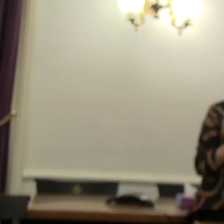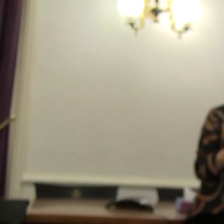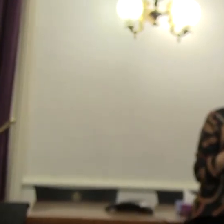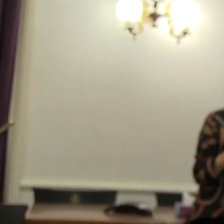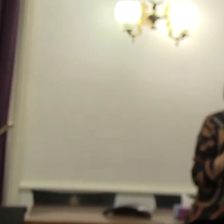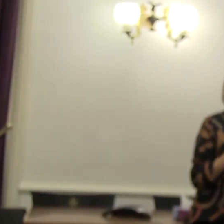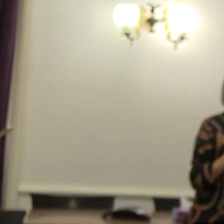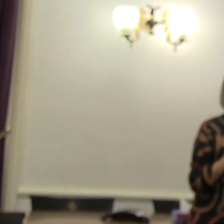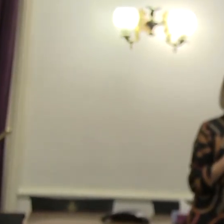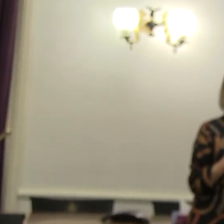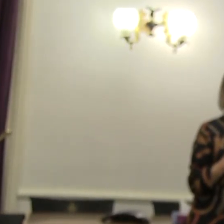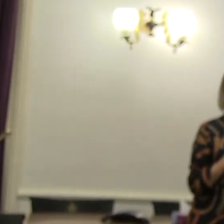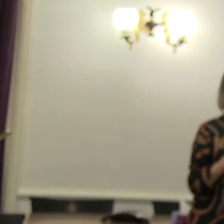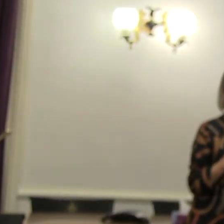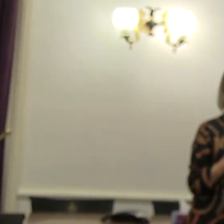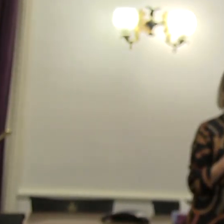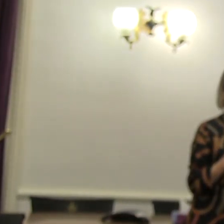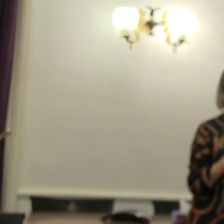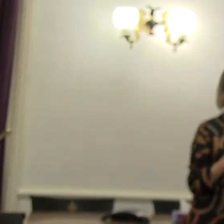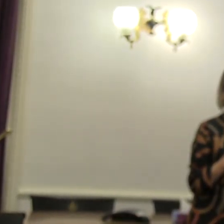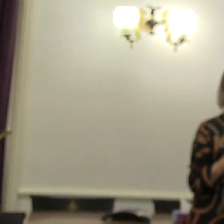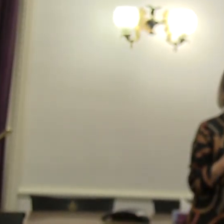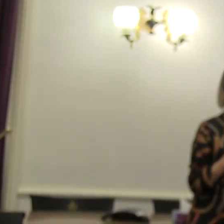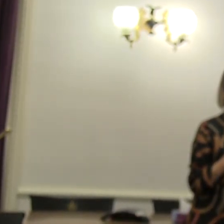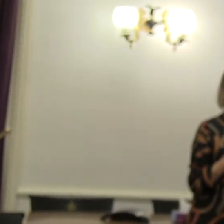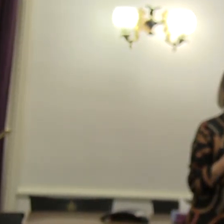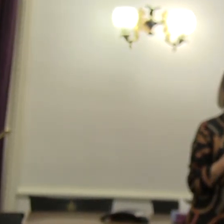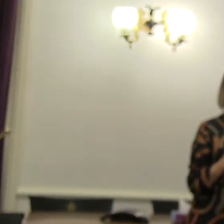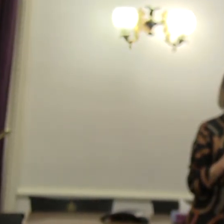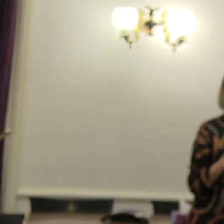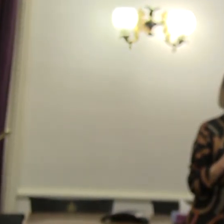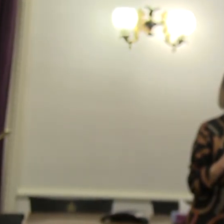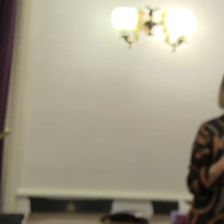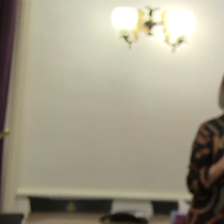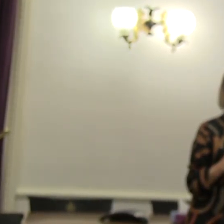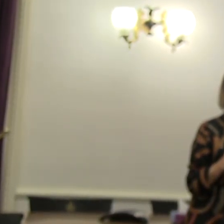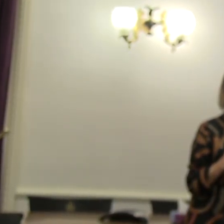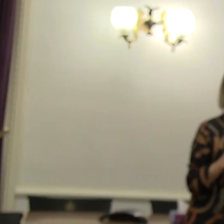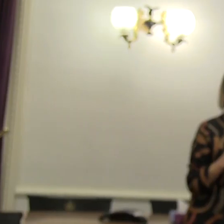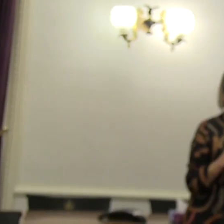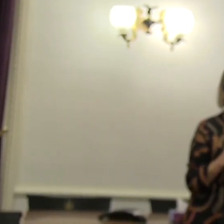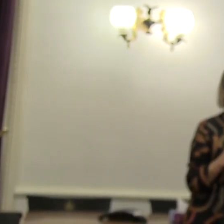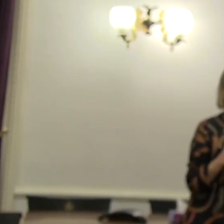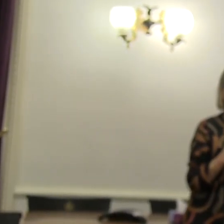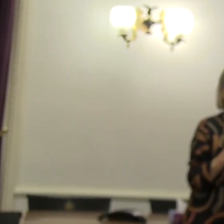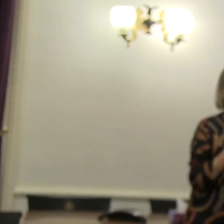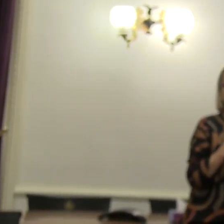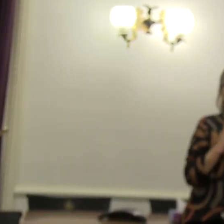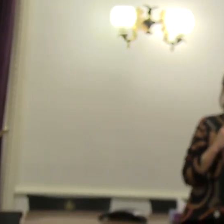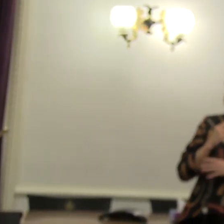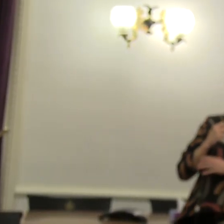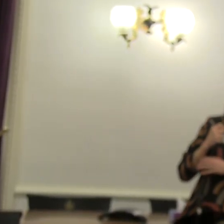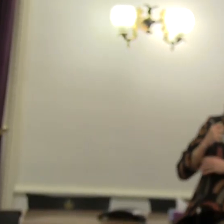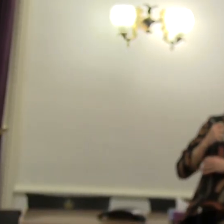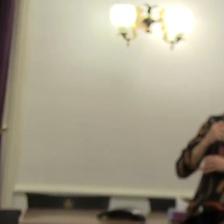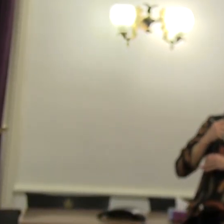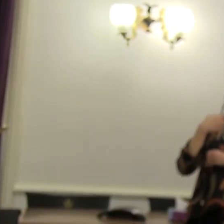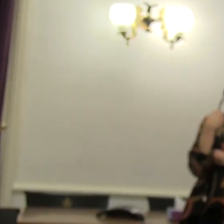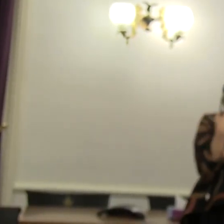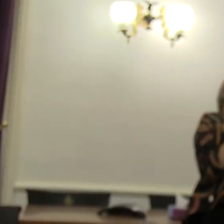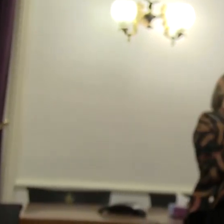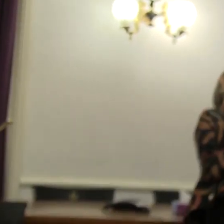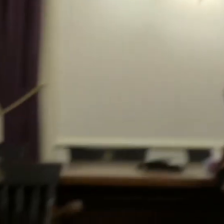his clipboard and any remaining cards back, so if you can put that up on the table when we're done with it in the room, I will make sure that happens. Before we end